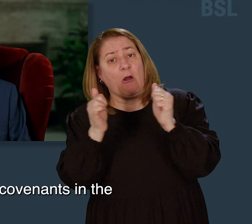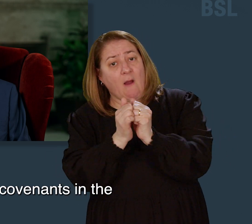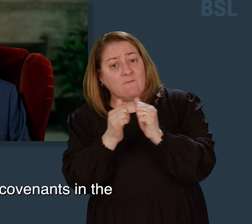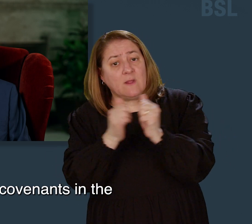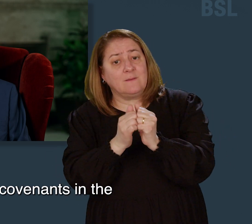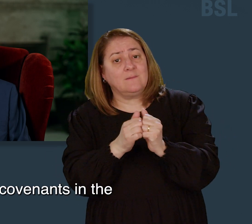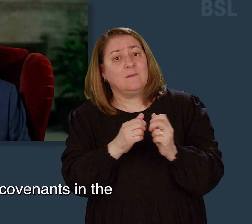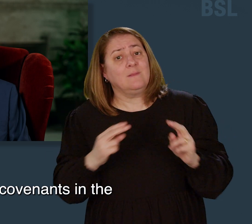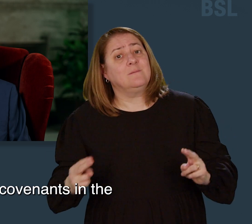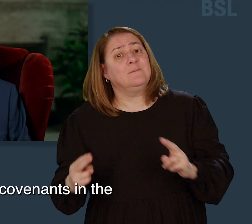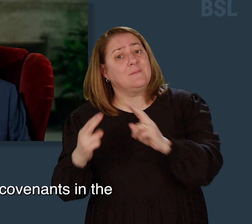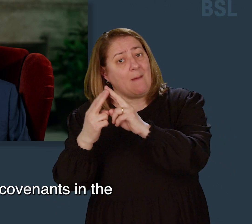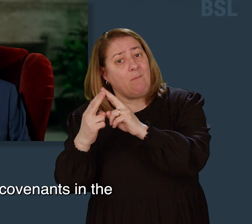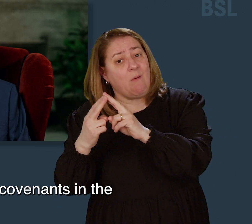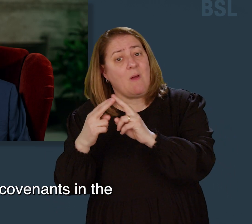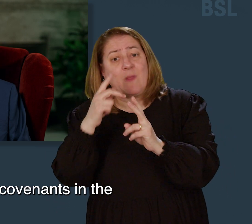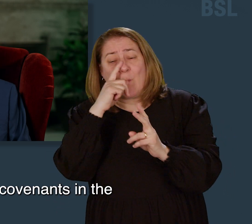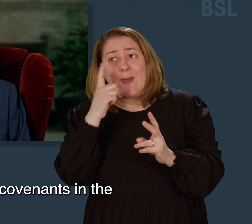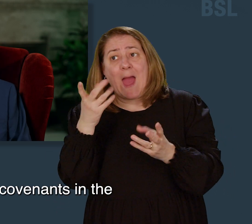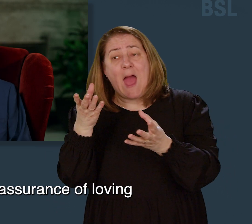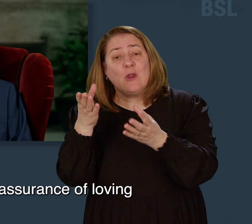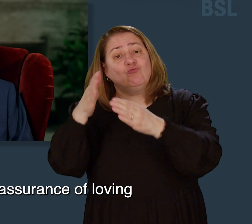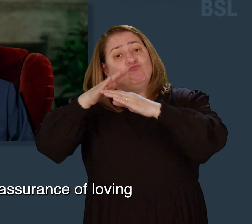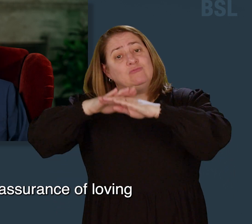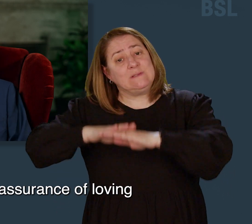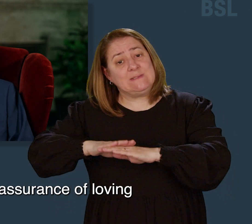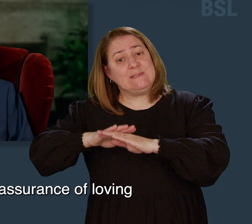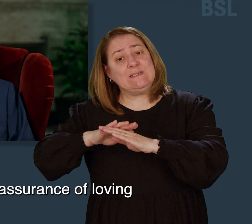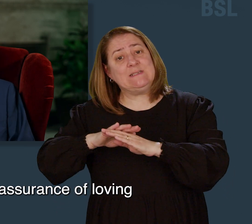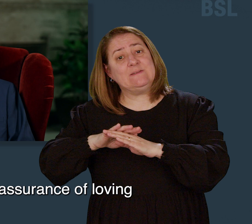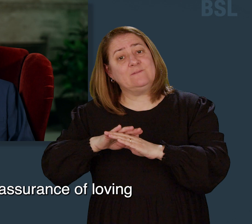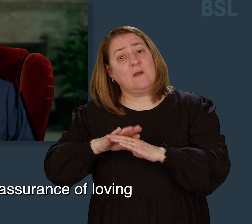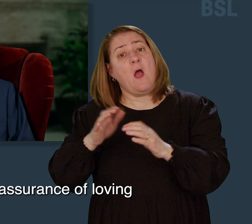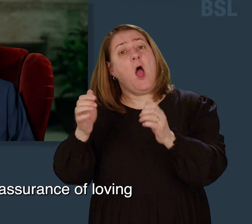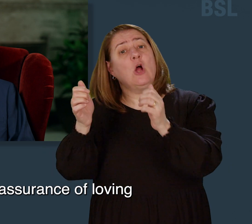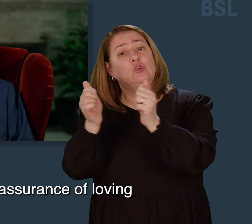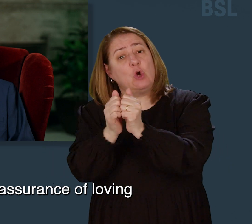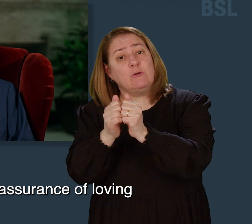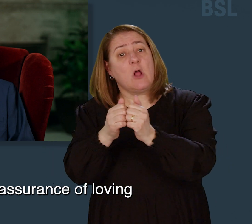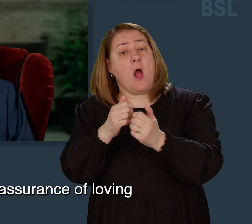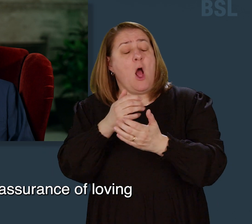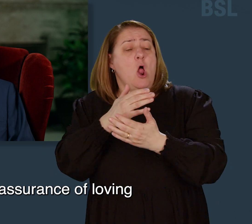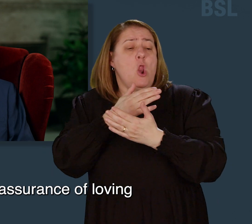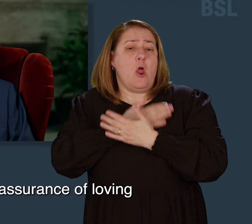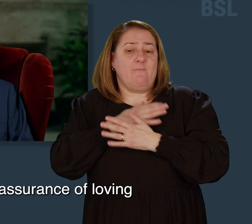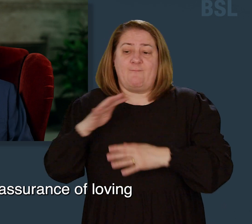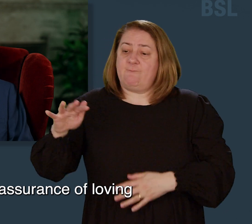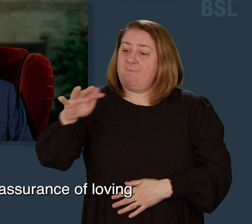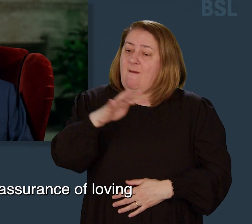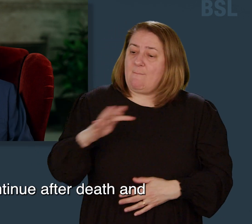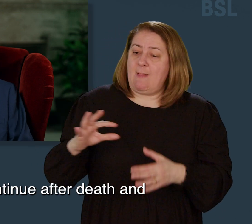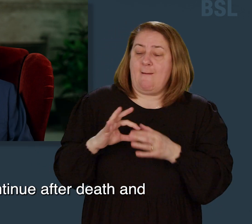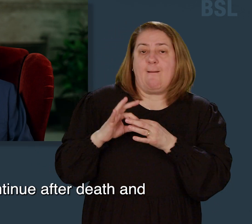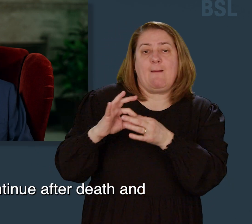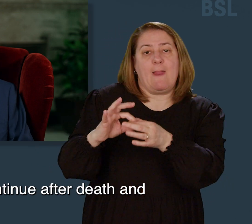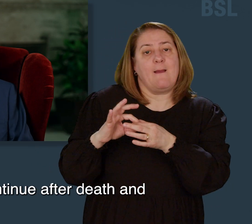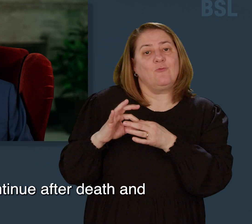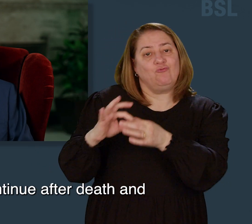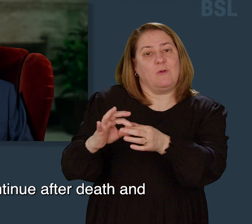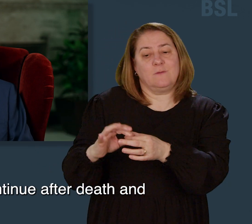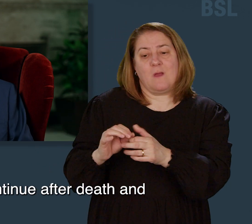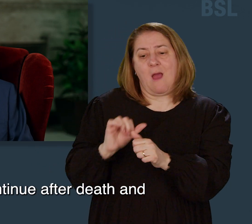sealing covenants in the temple that we can receive the assurance of loving family